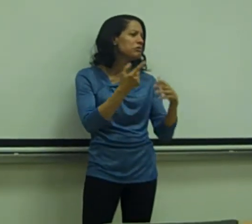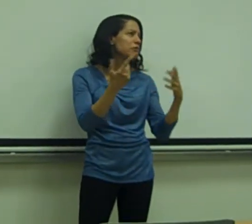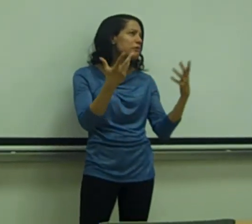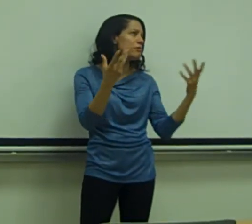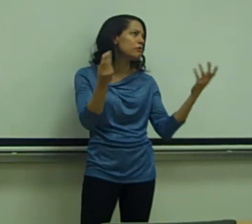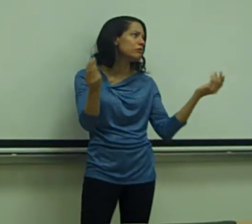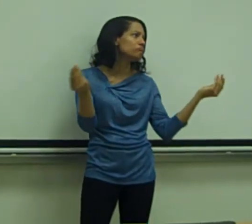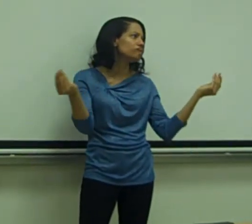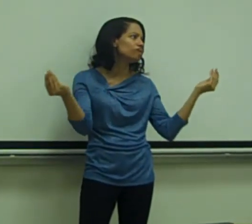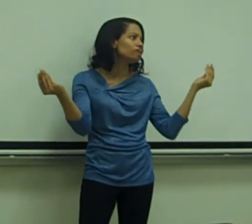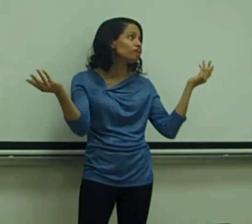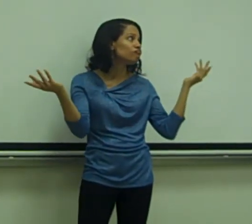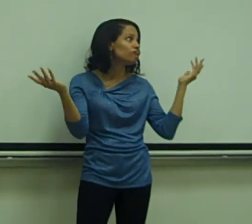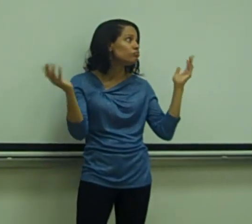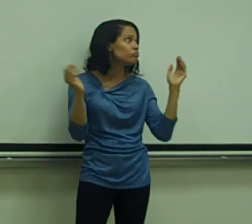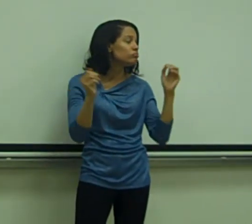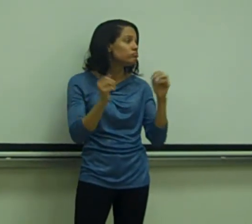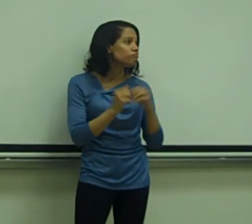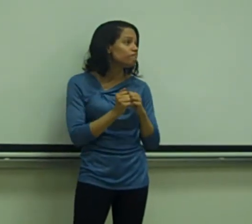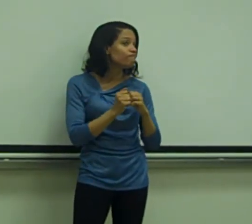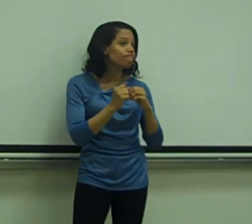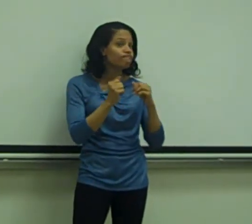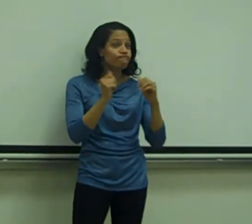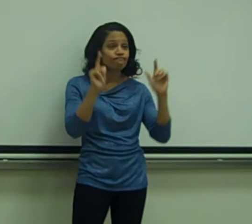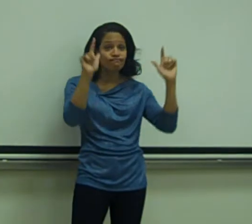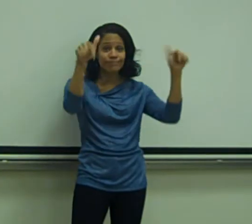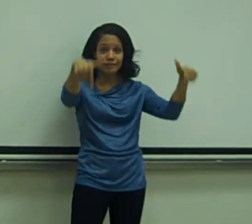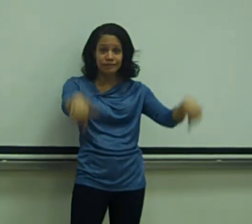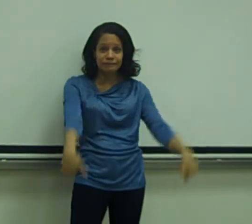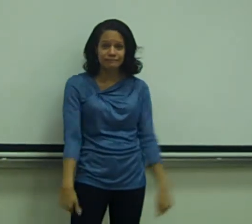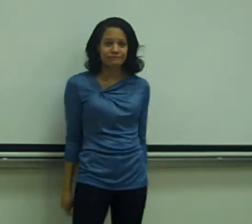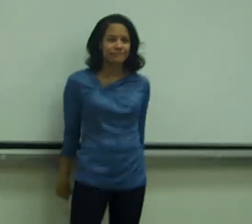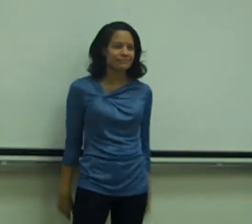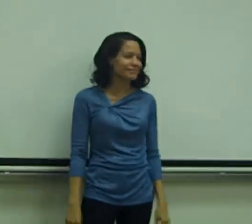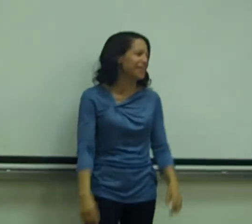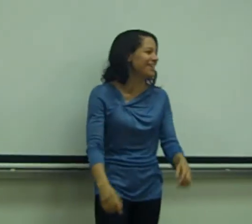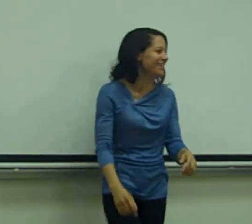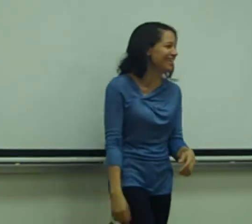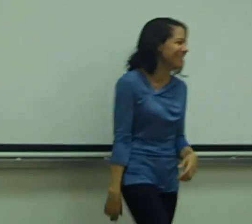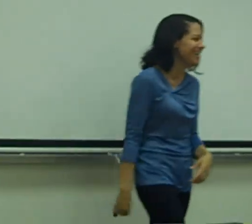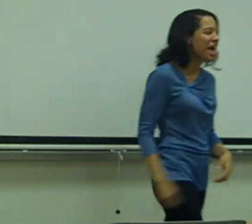and see ya.